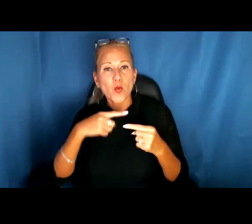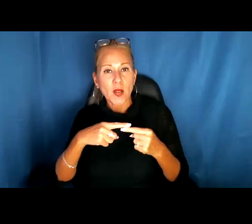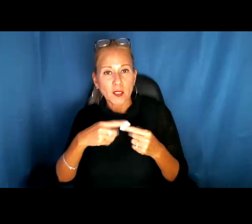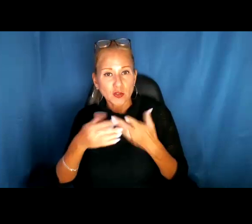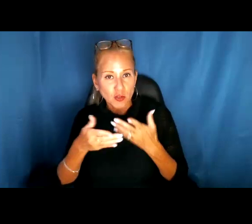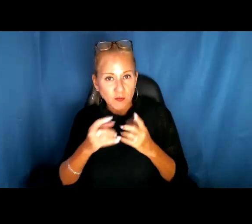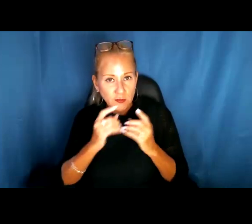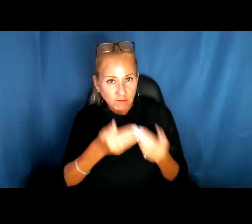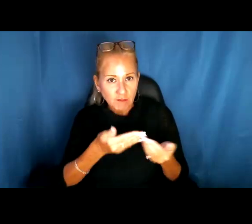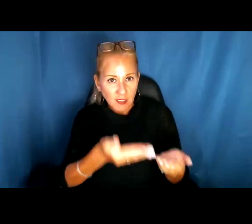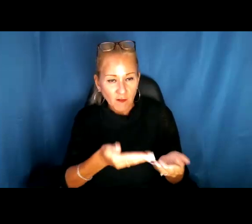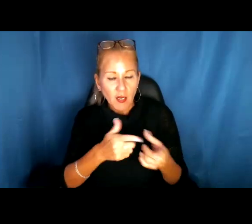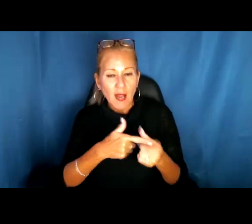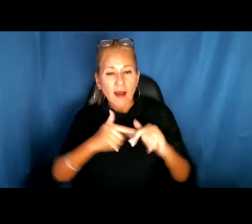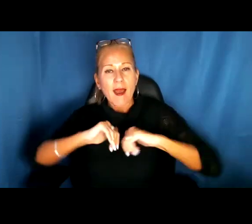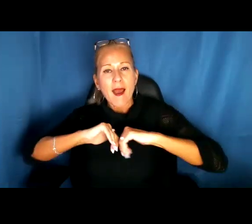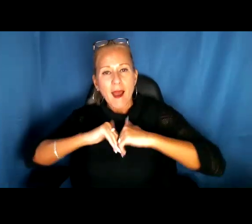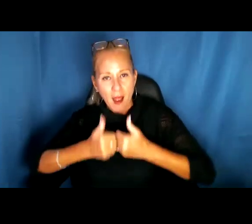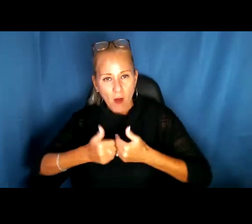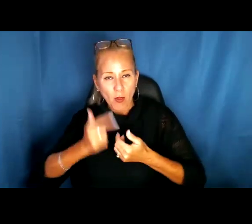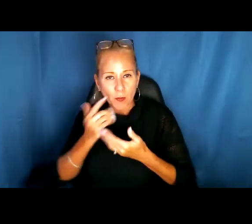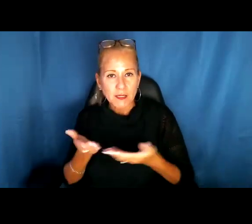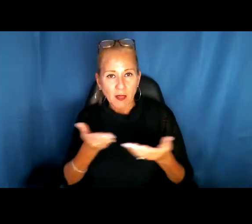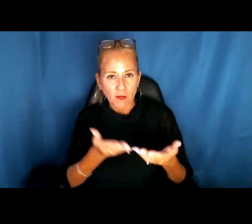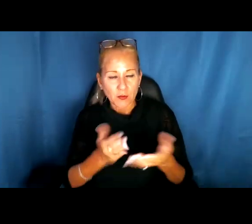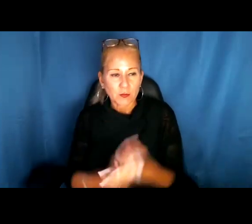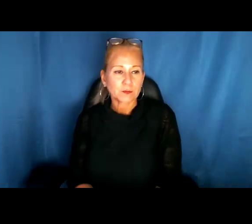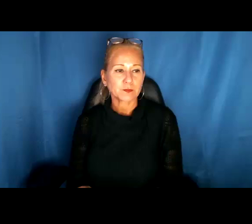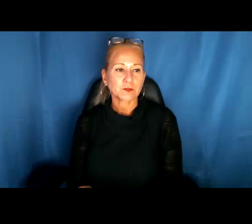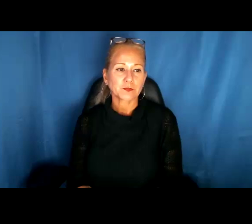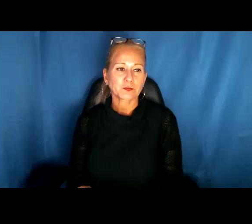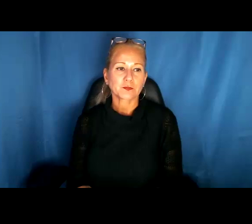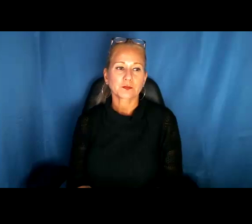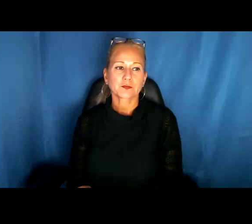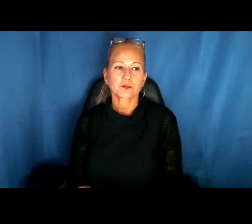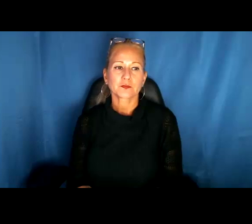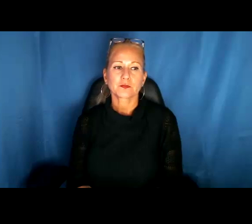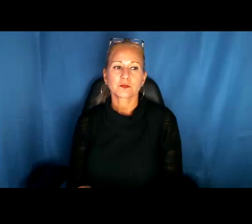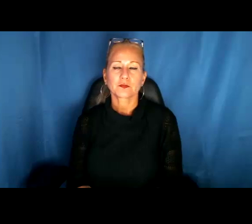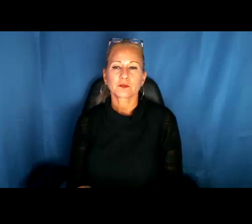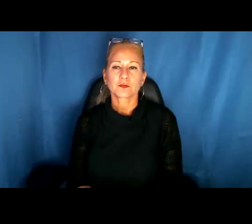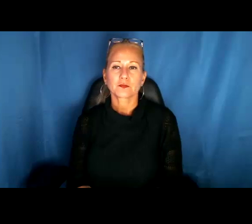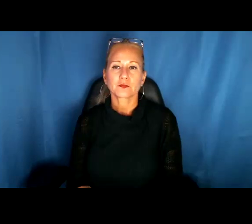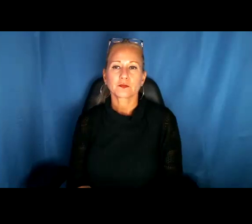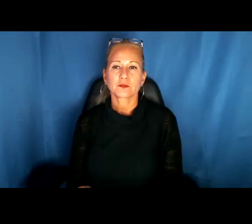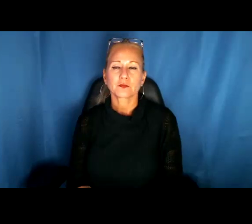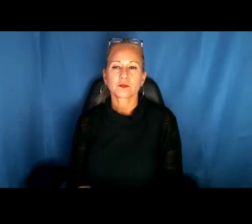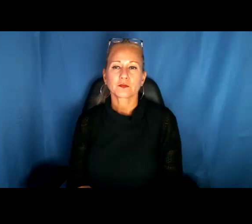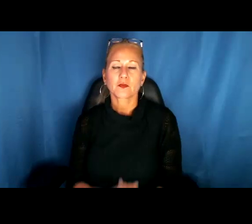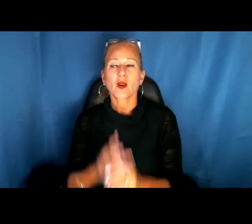delivered, and how the services will be delivered. Next slide, please. So the answer to